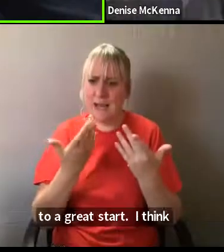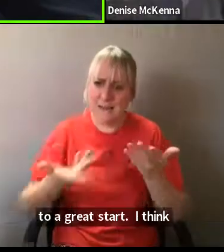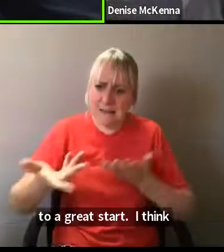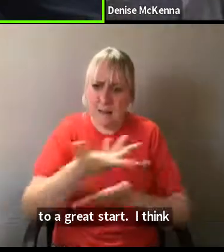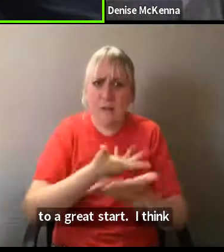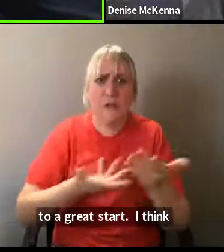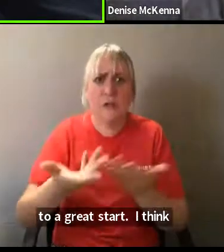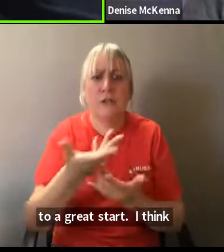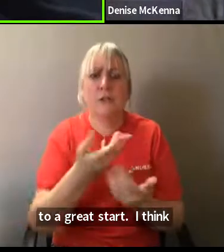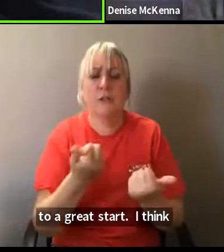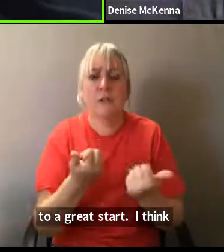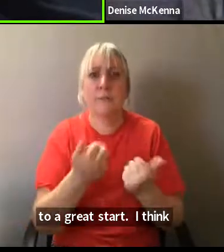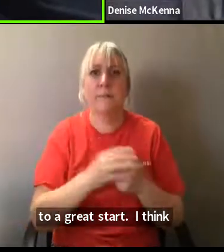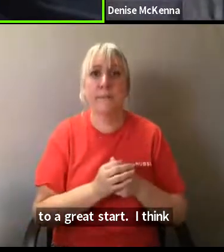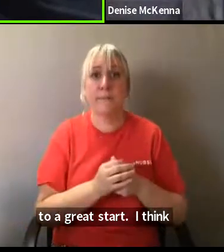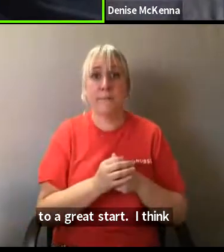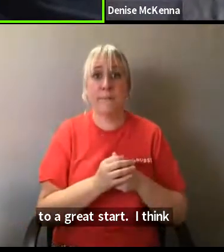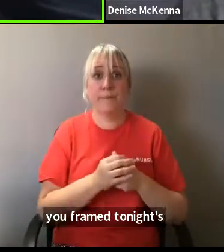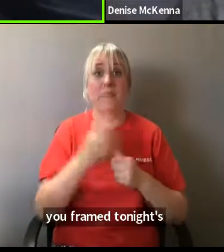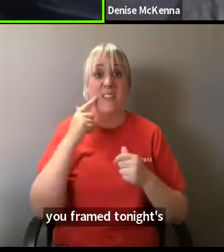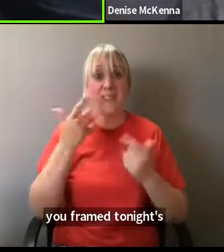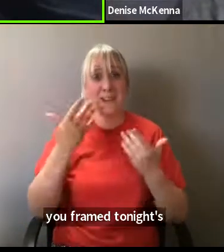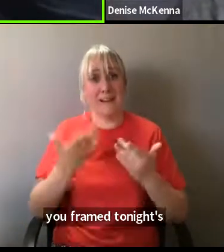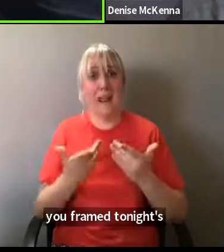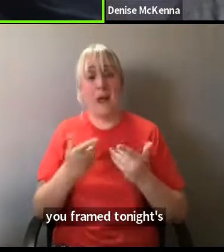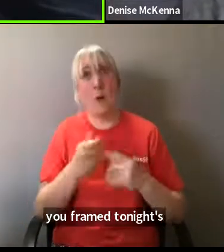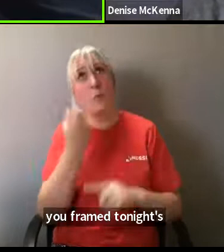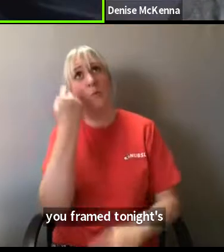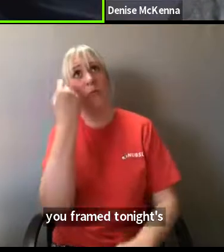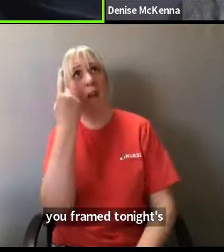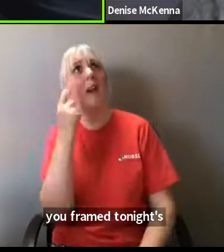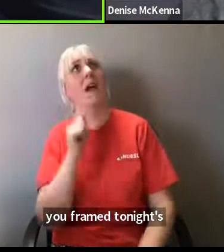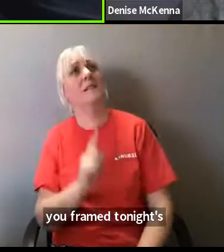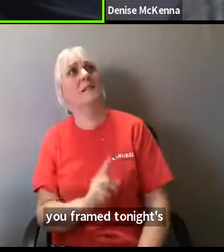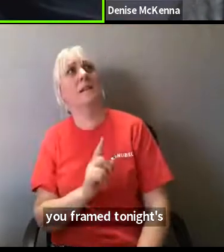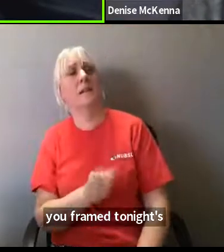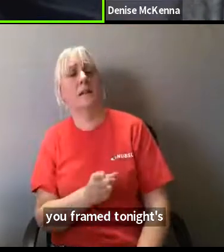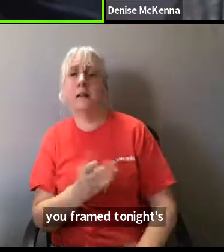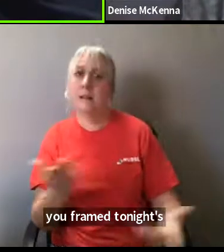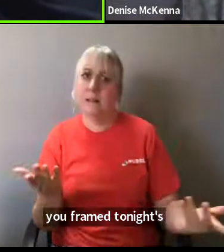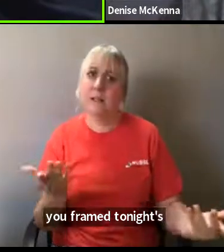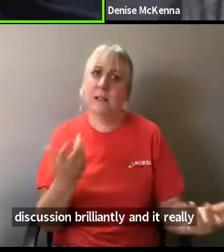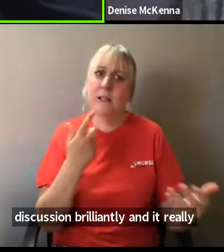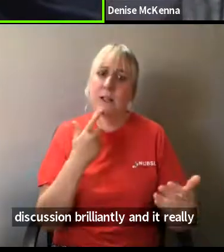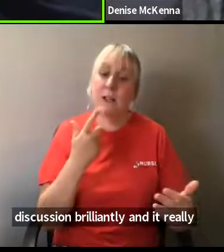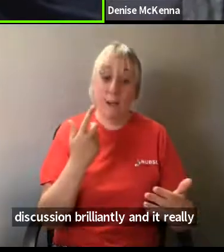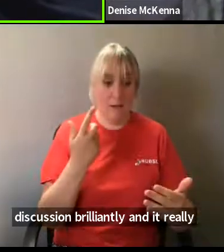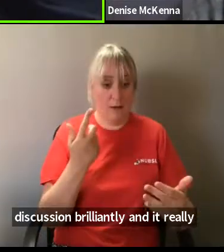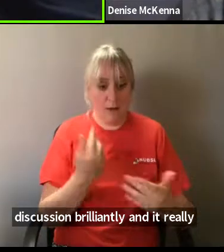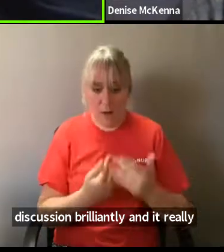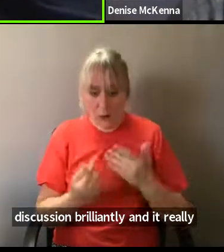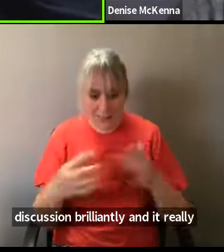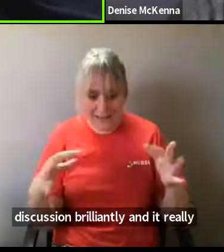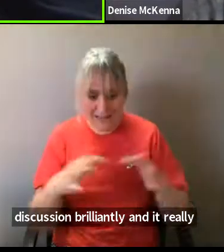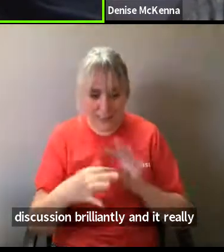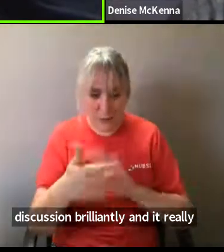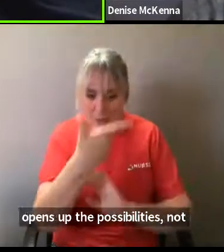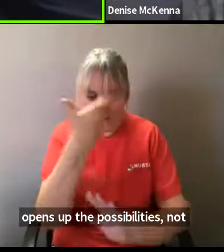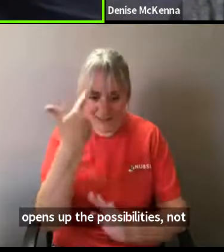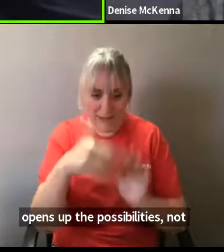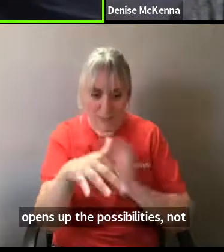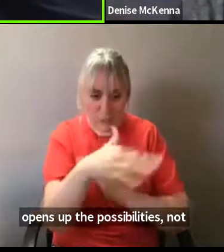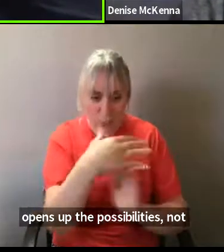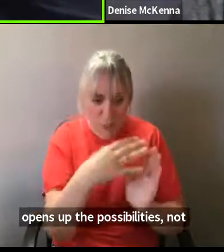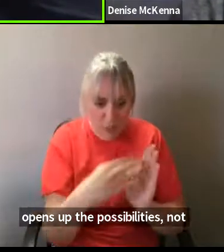and it really opens up the possibilities, not just for understanding the social model